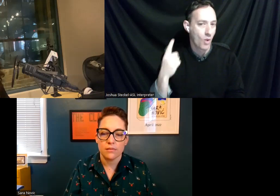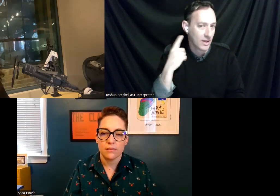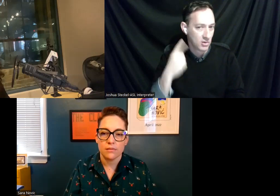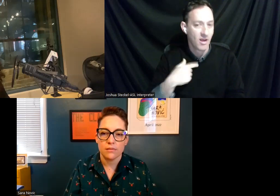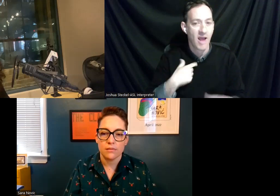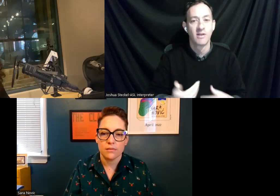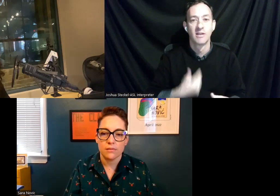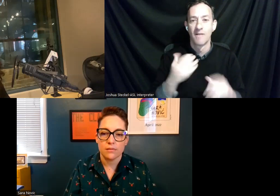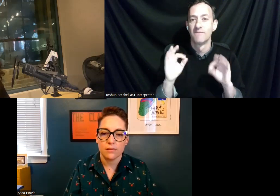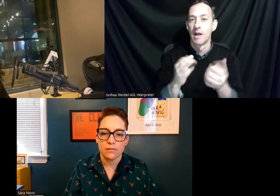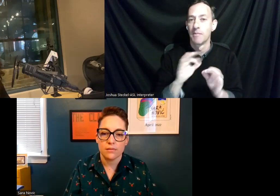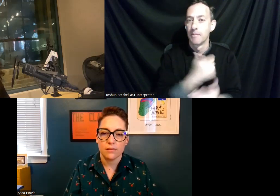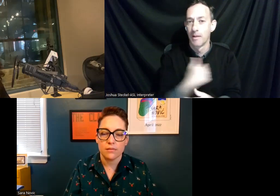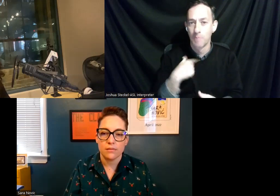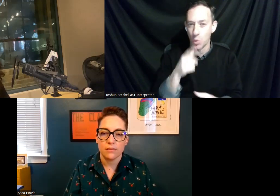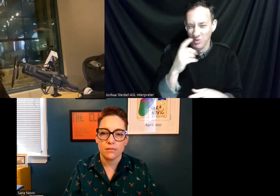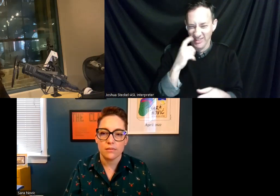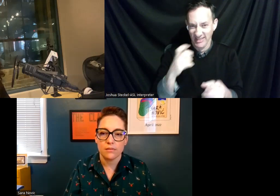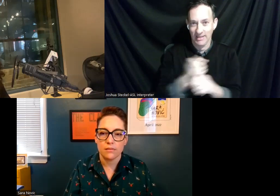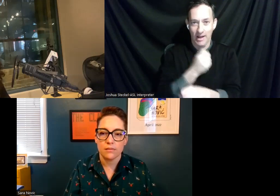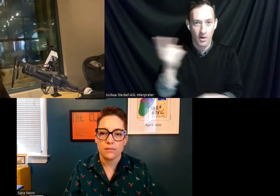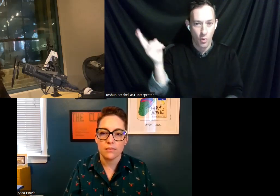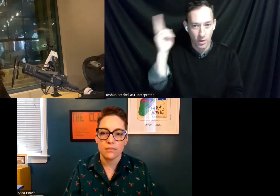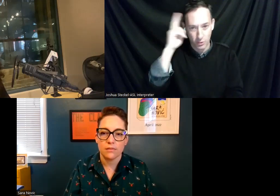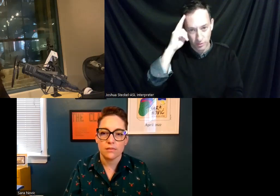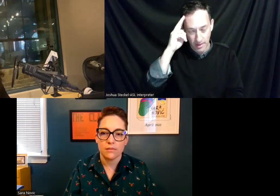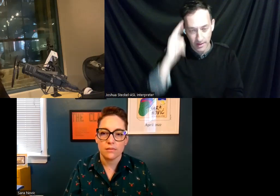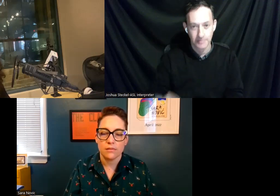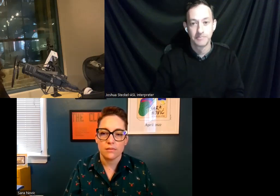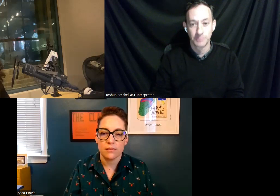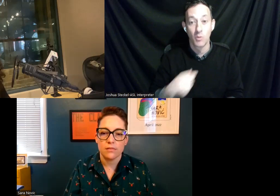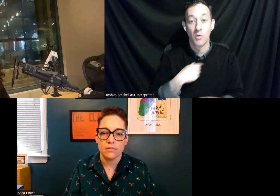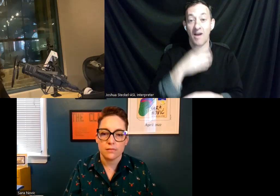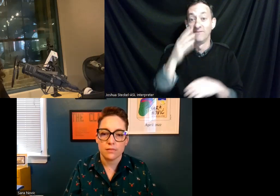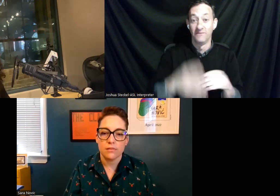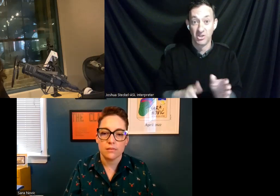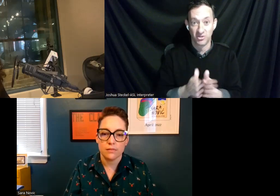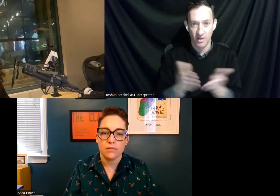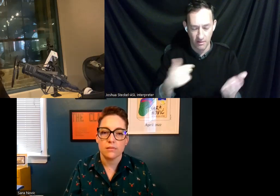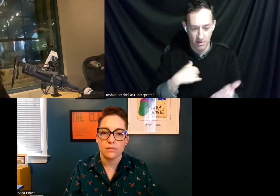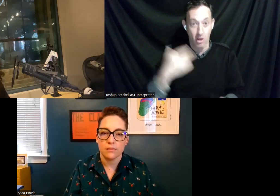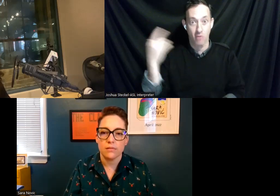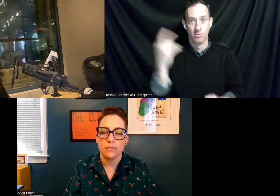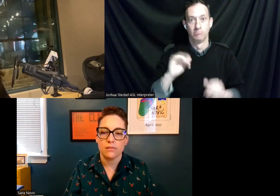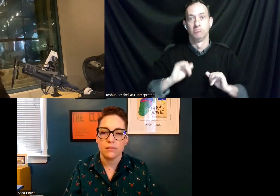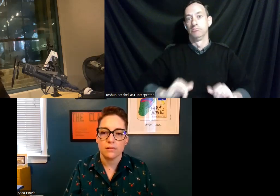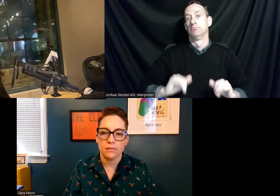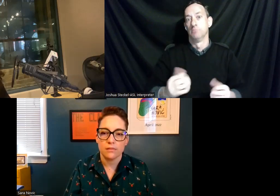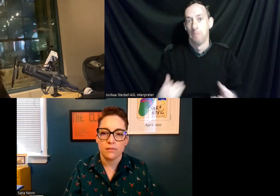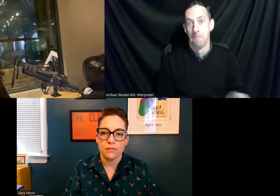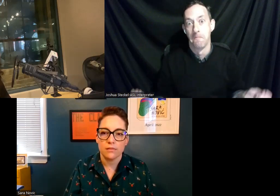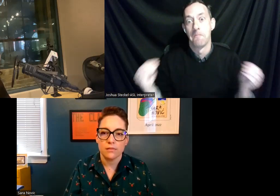member who had just gotten a cochlear implant. When I finished the novel, I realized just how much more I had to